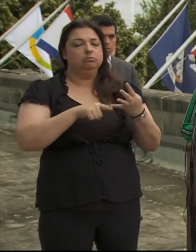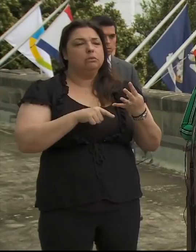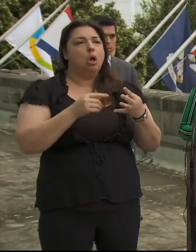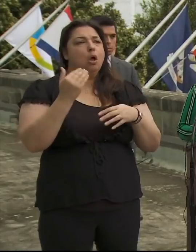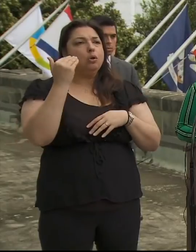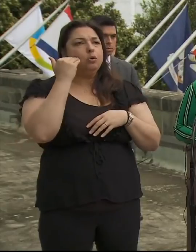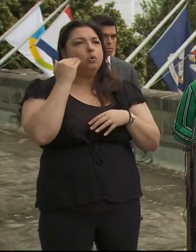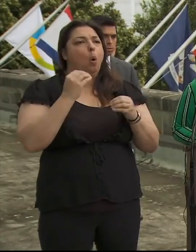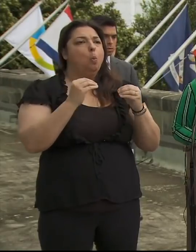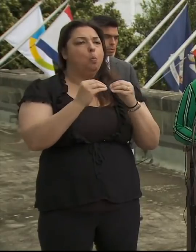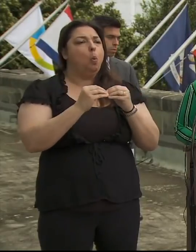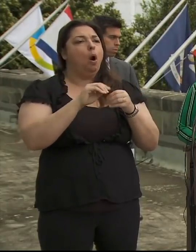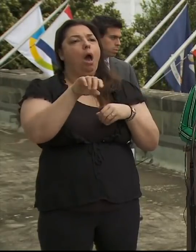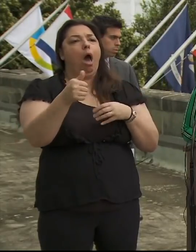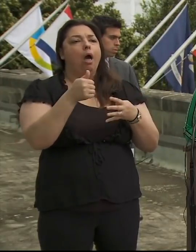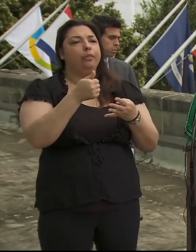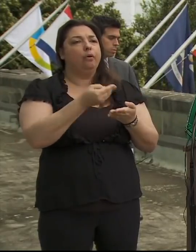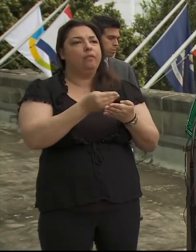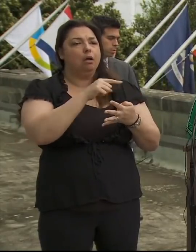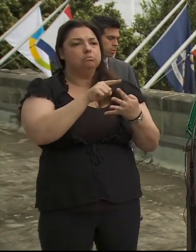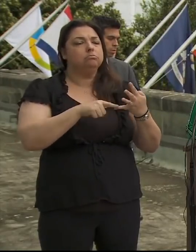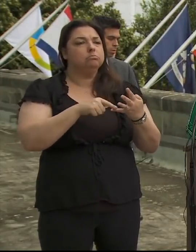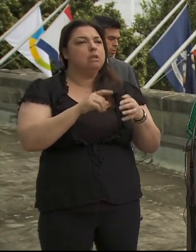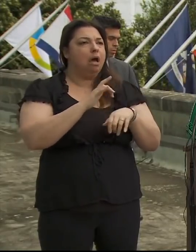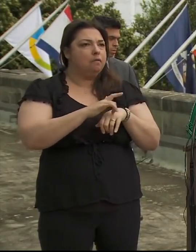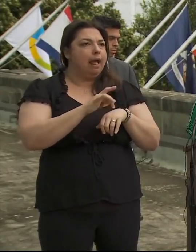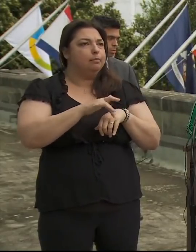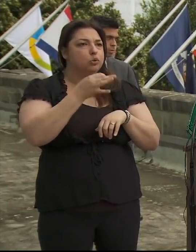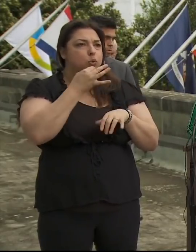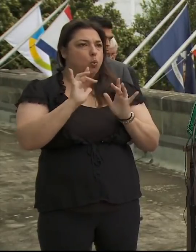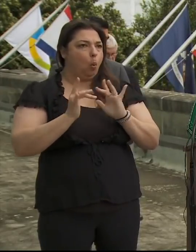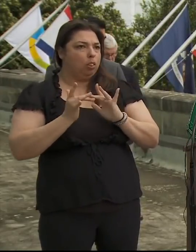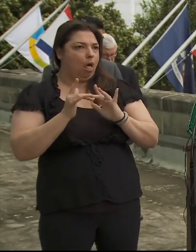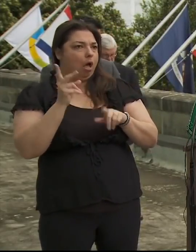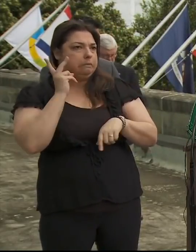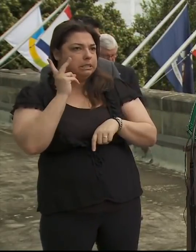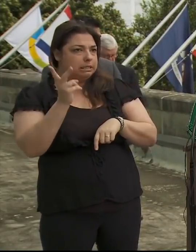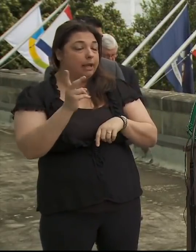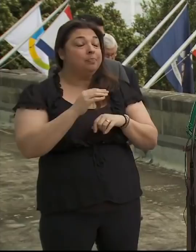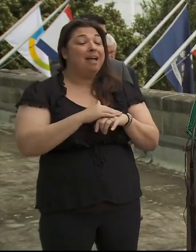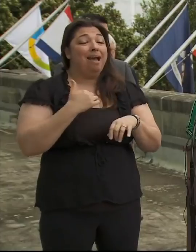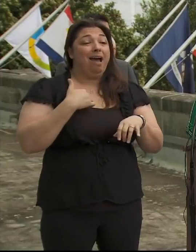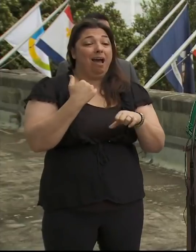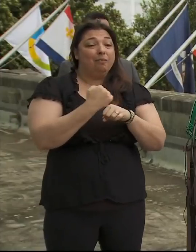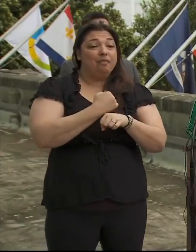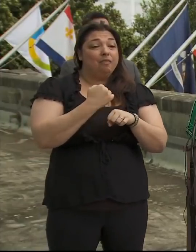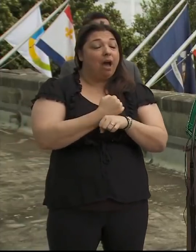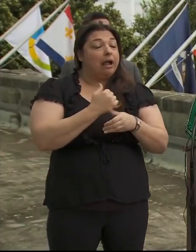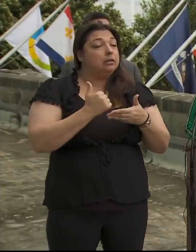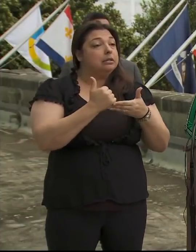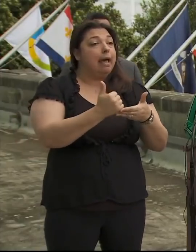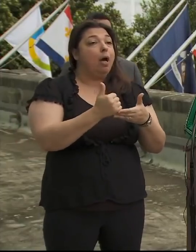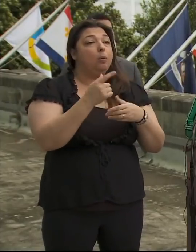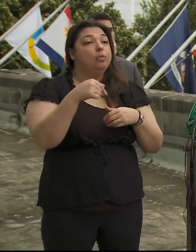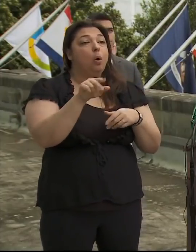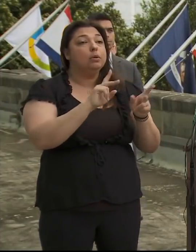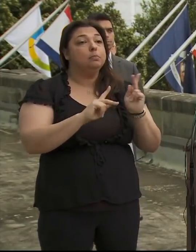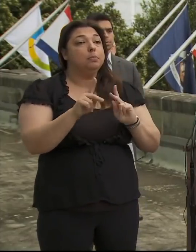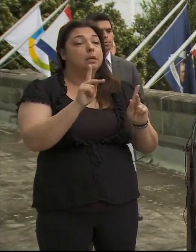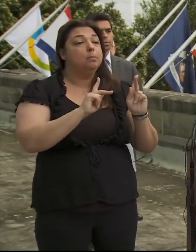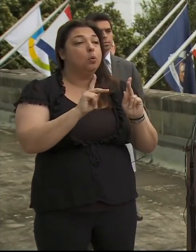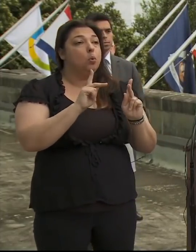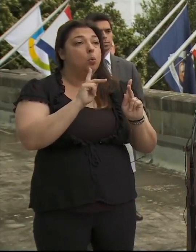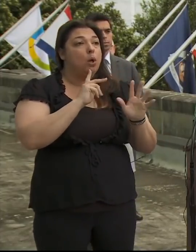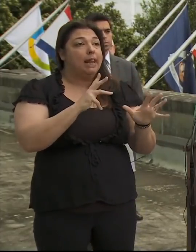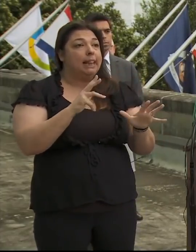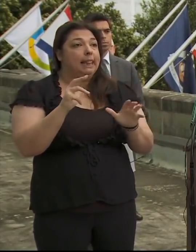more about other funds that will be coming online very soon. I'm fighting to help those who are leaving,